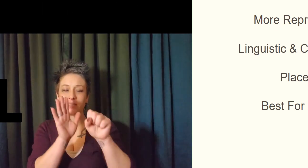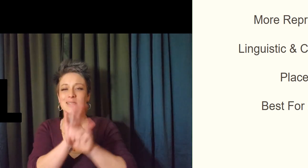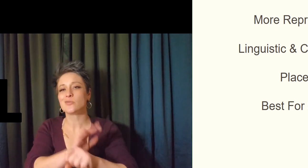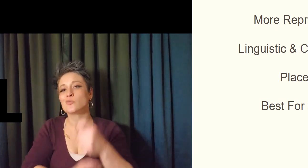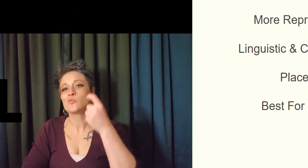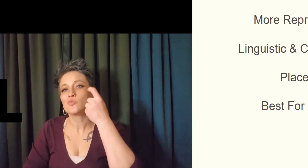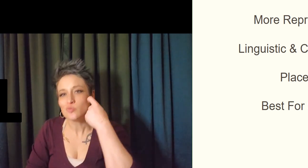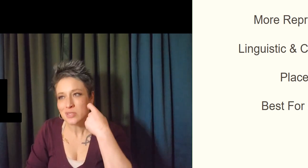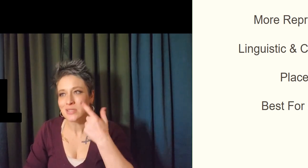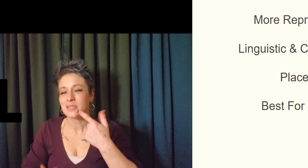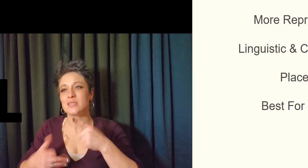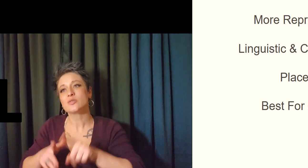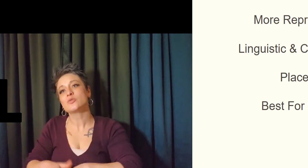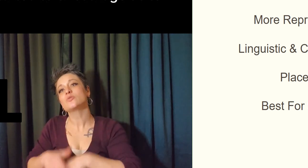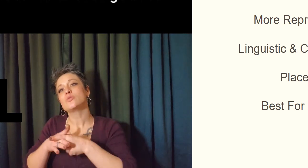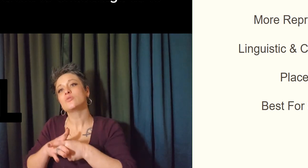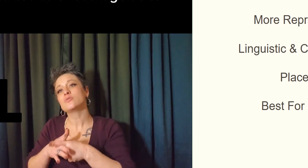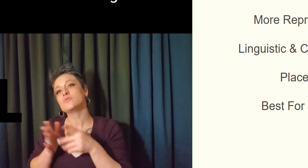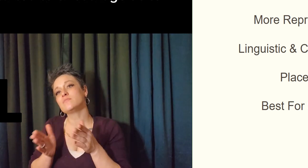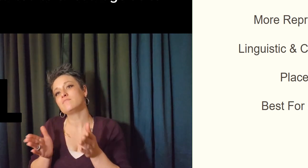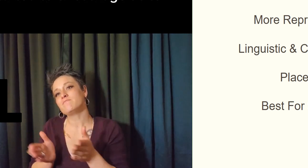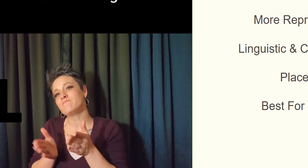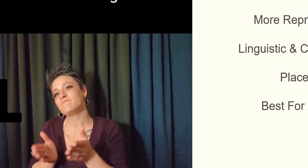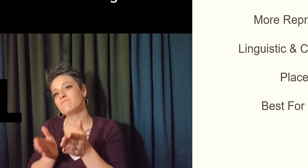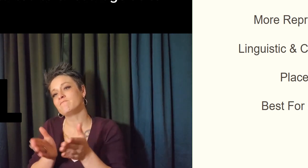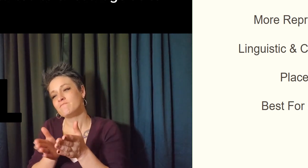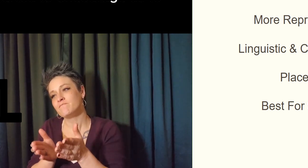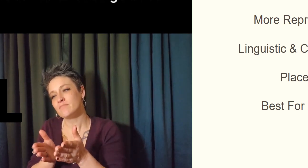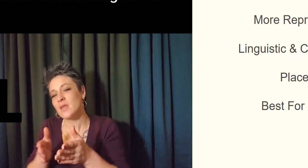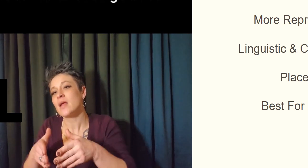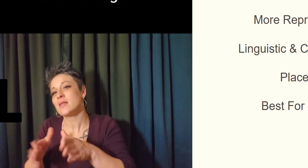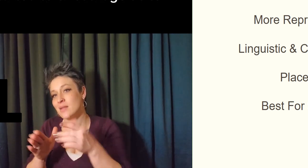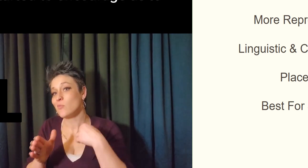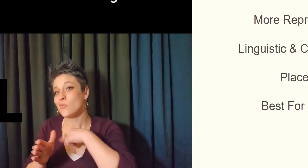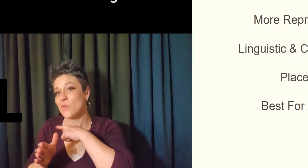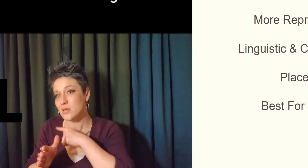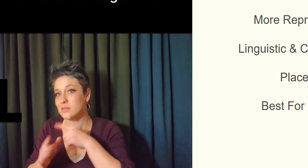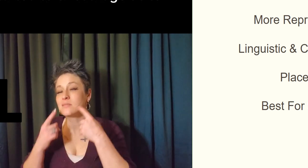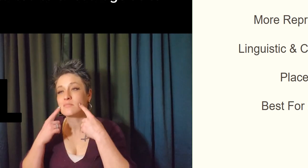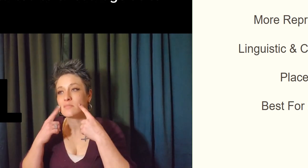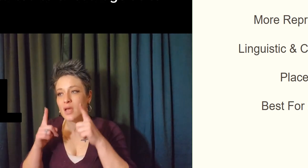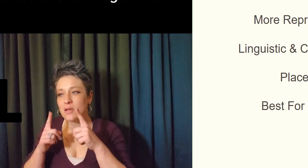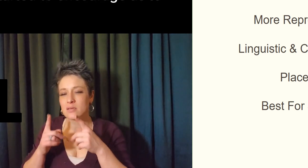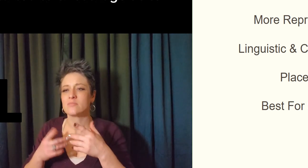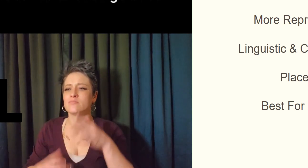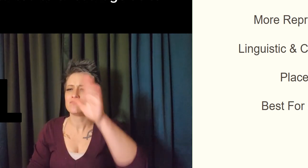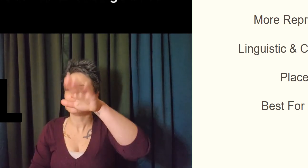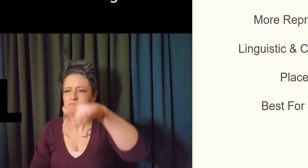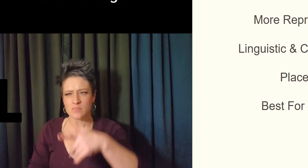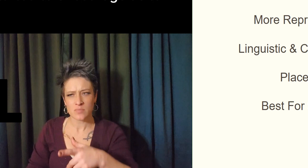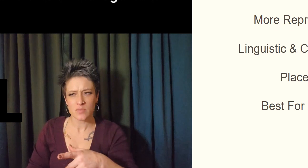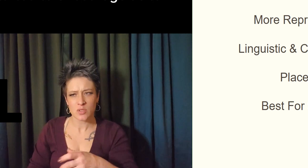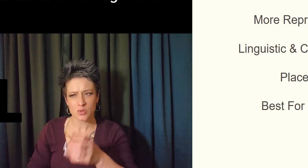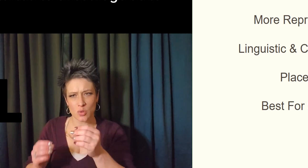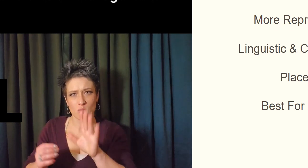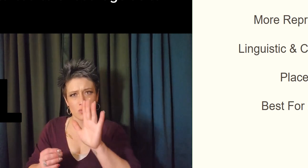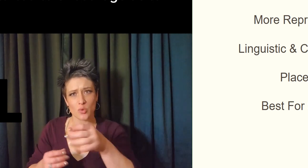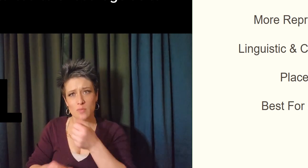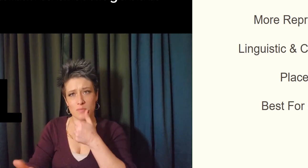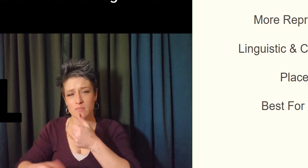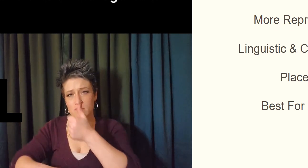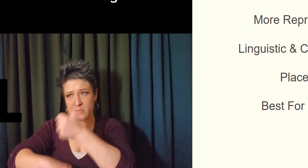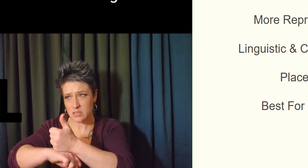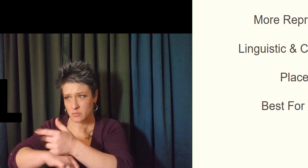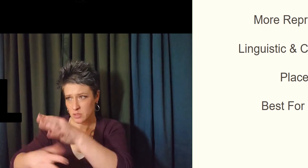example, our state only recently started to encourage us